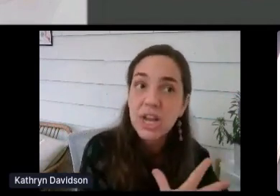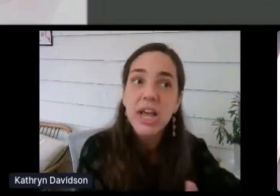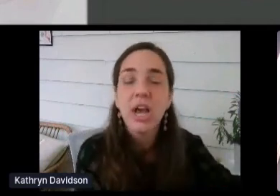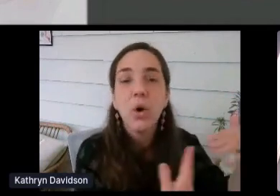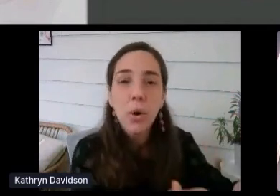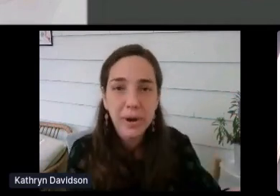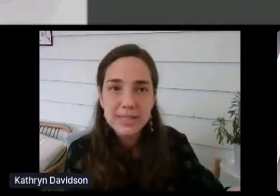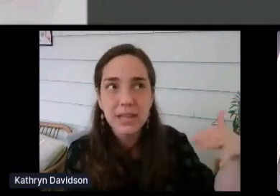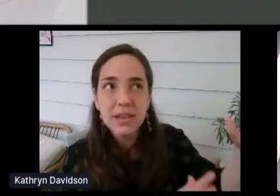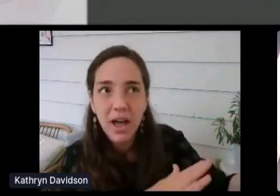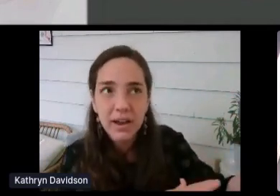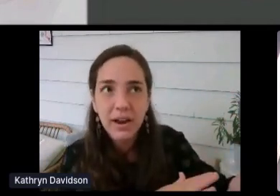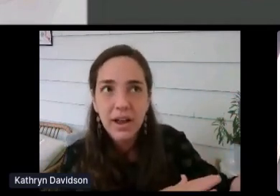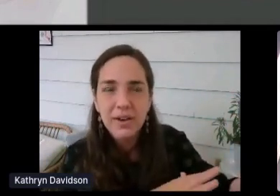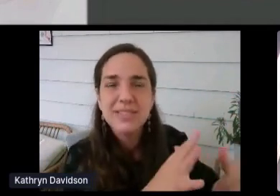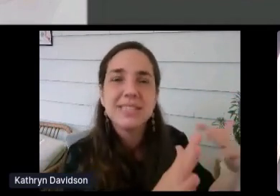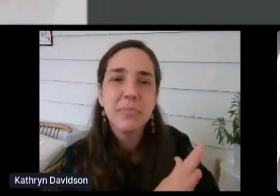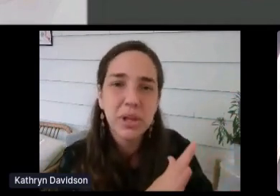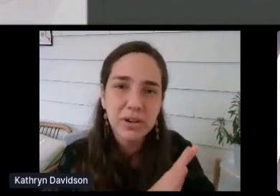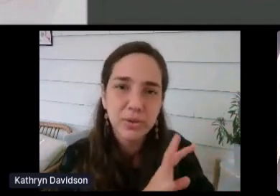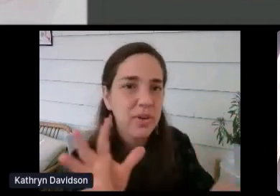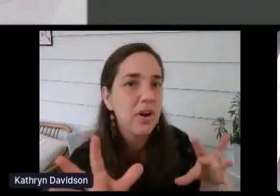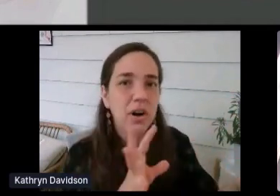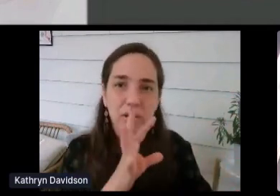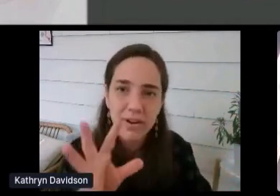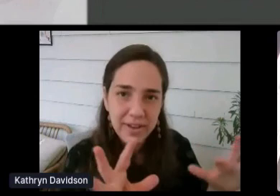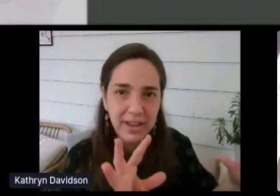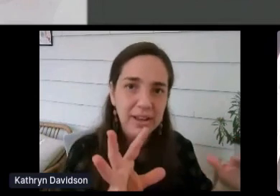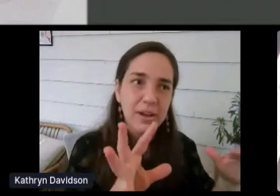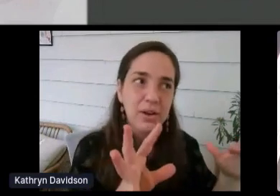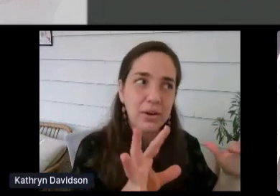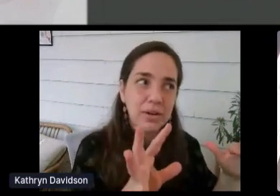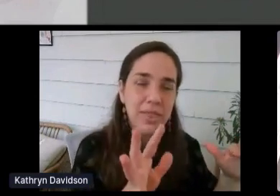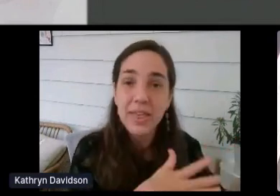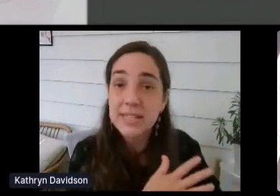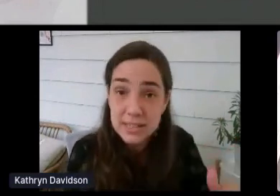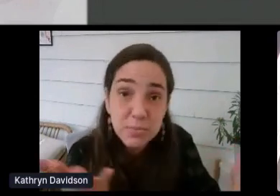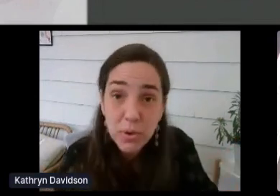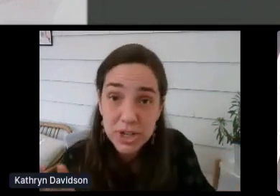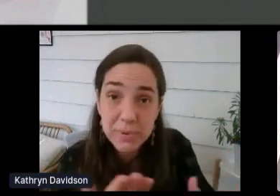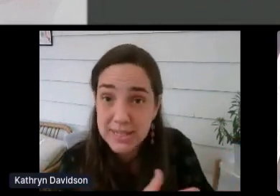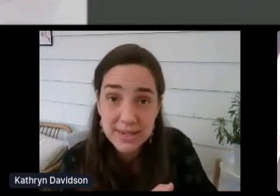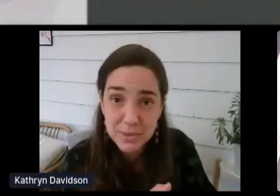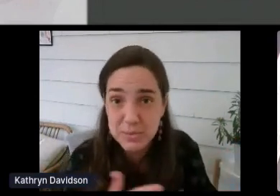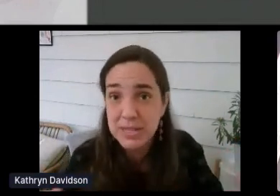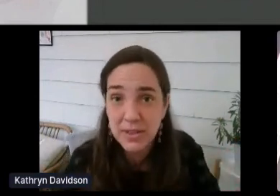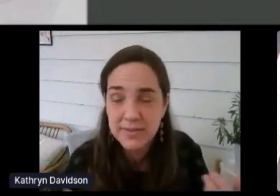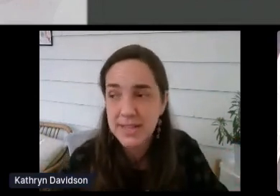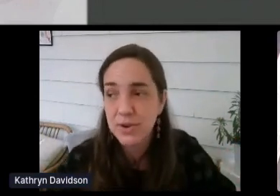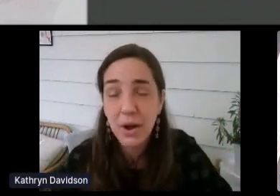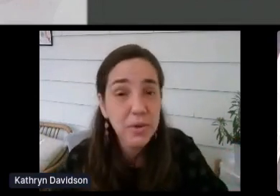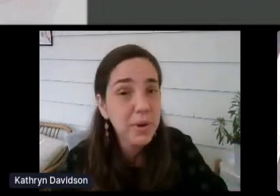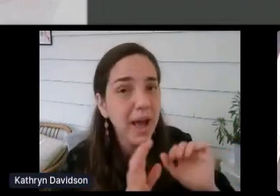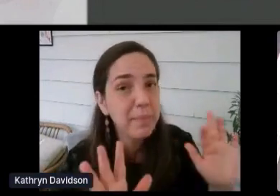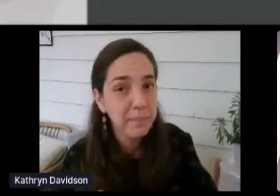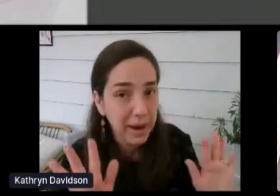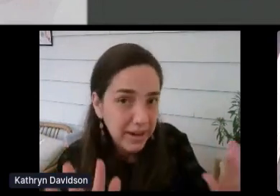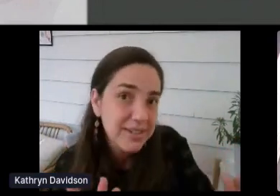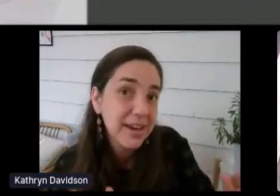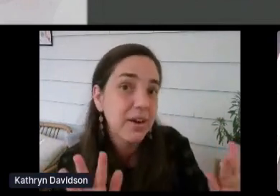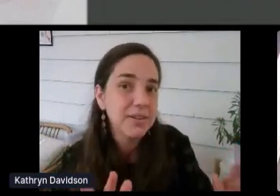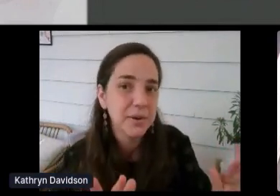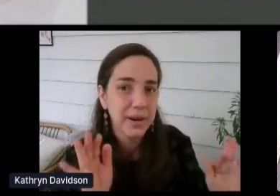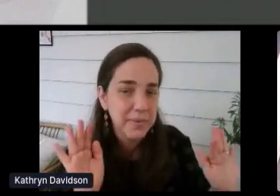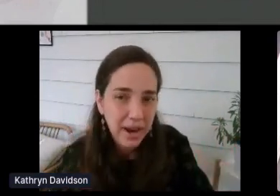Japanese Sign Language incorporates a lot of similar sort of honorific things that spoken Japanese does, which makes a lot of sense, right? Although